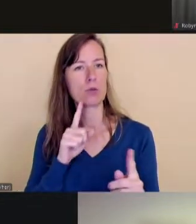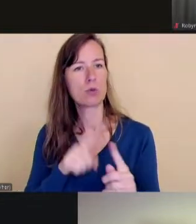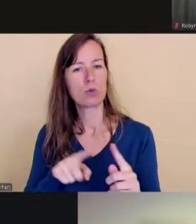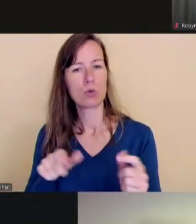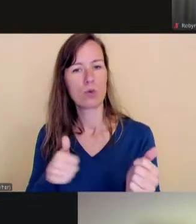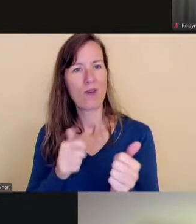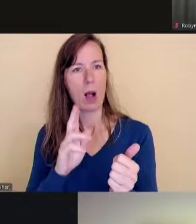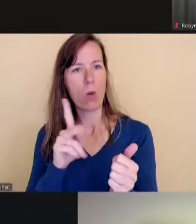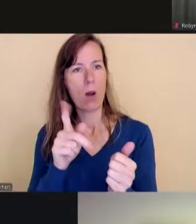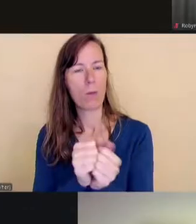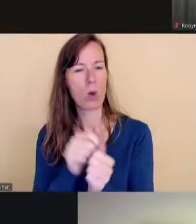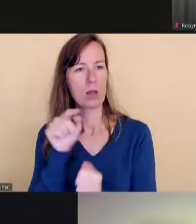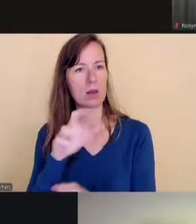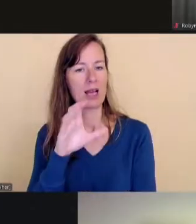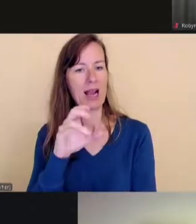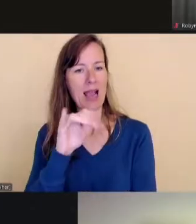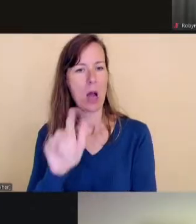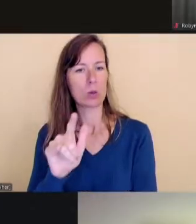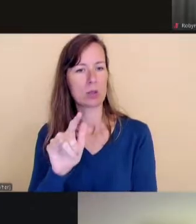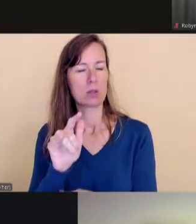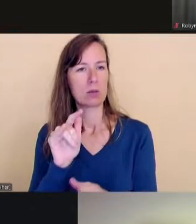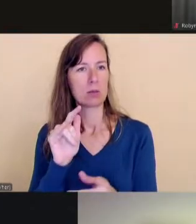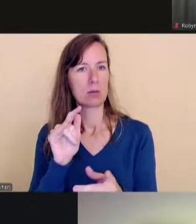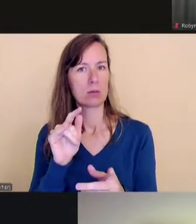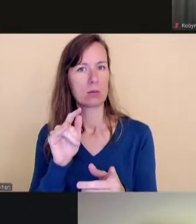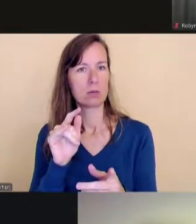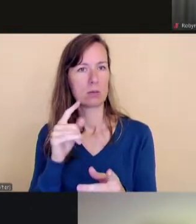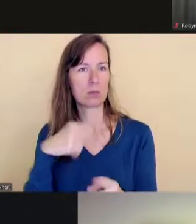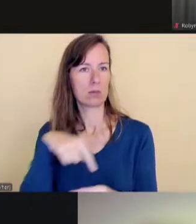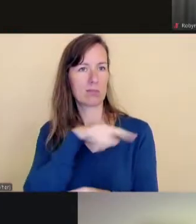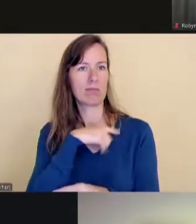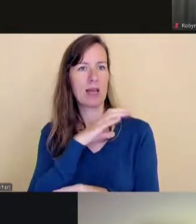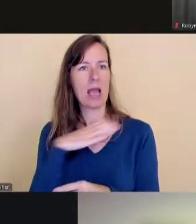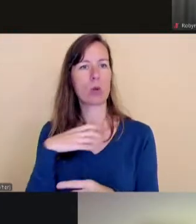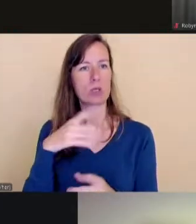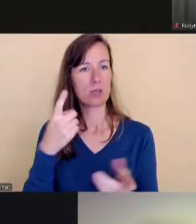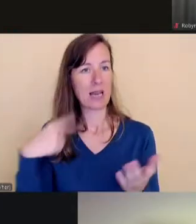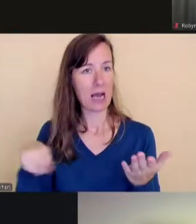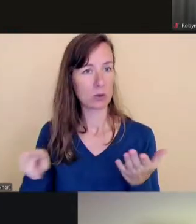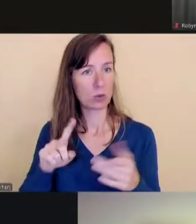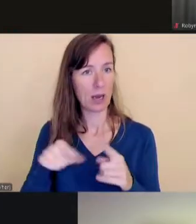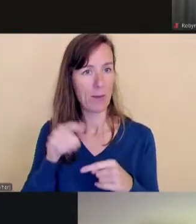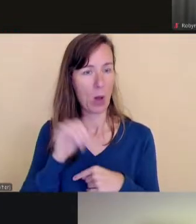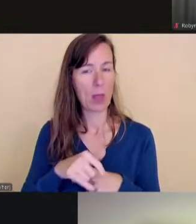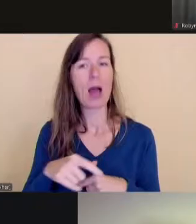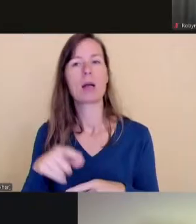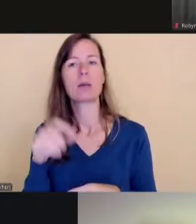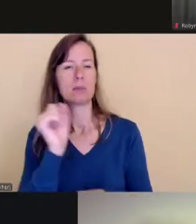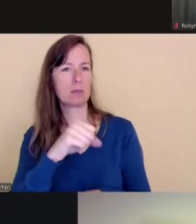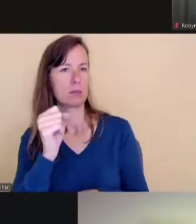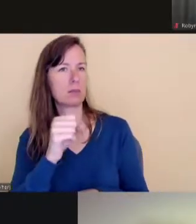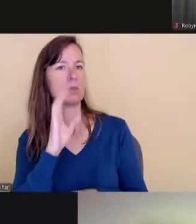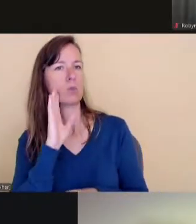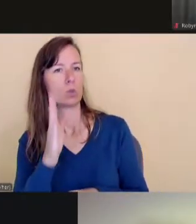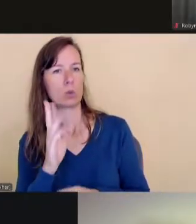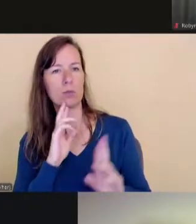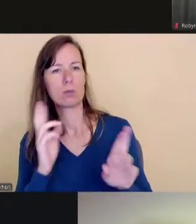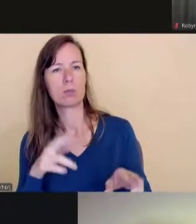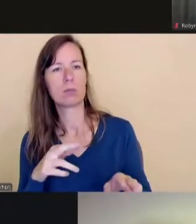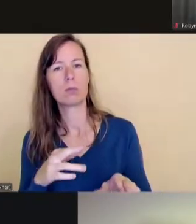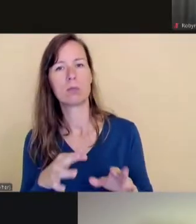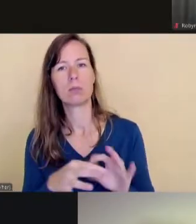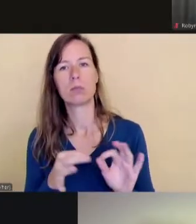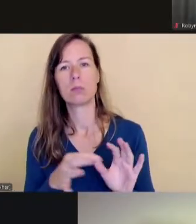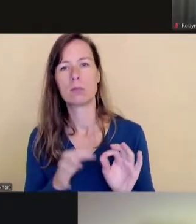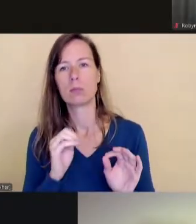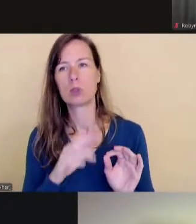about the track width? Yes, we will. We have a meeting, I think, tomorrow, and we have an additional meeting on